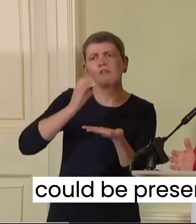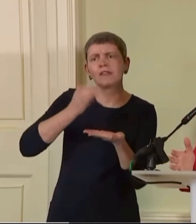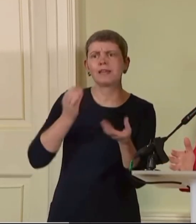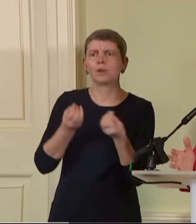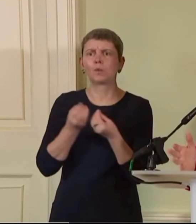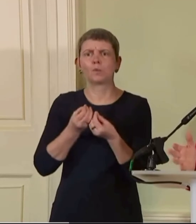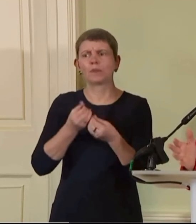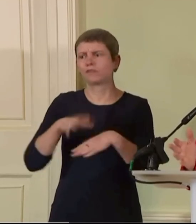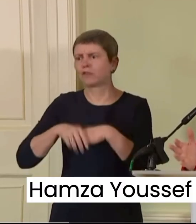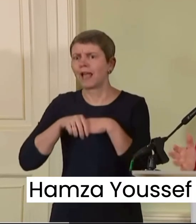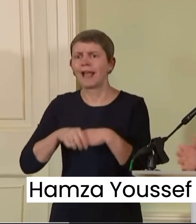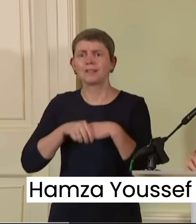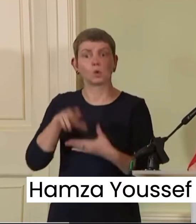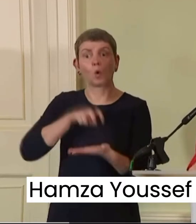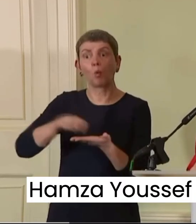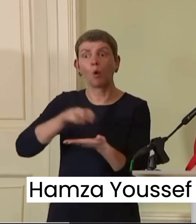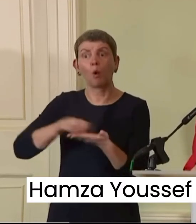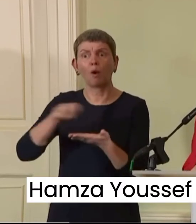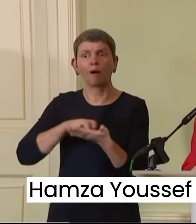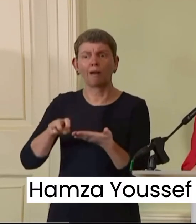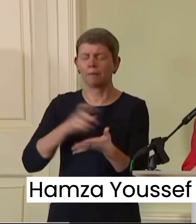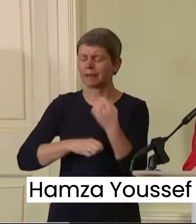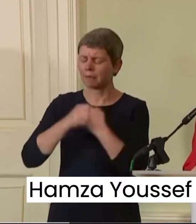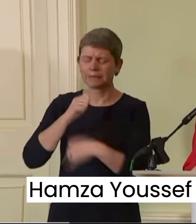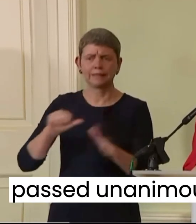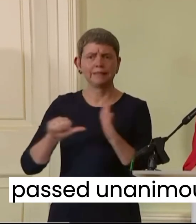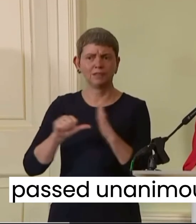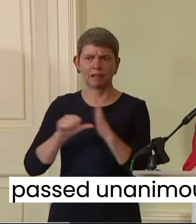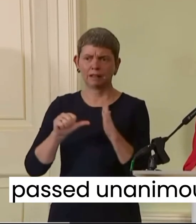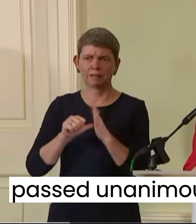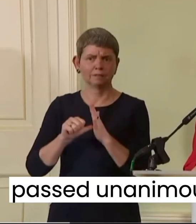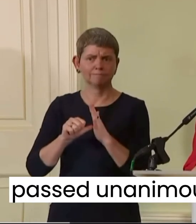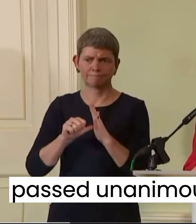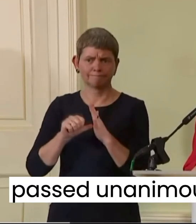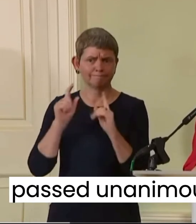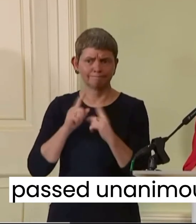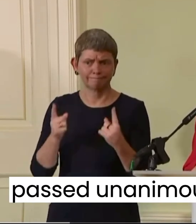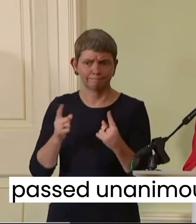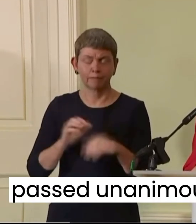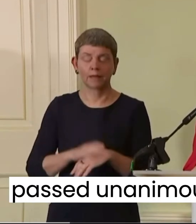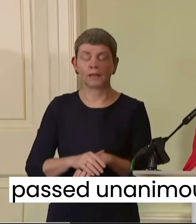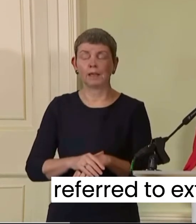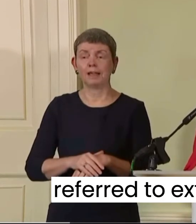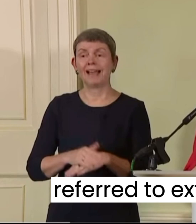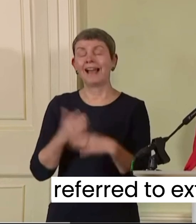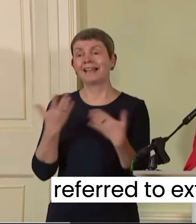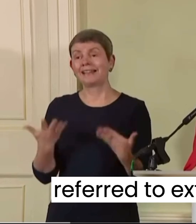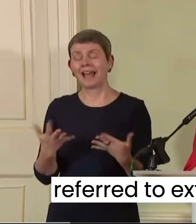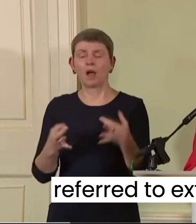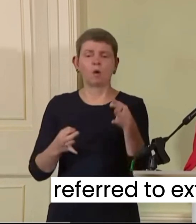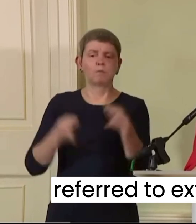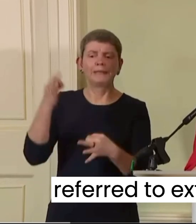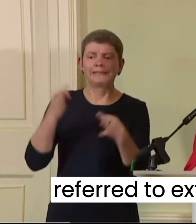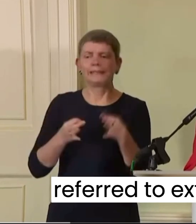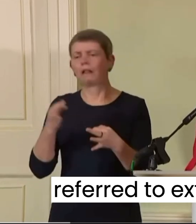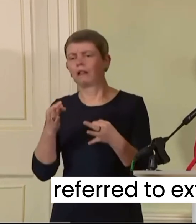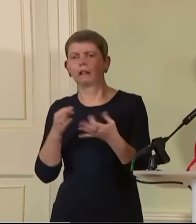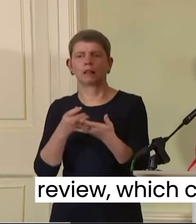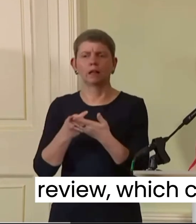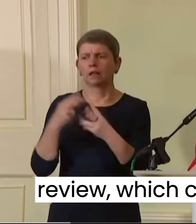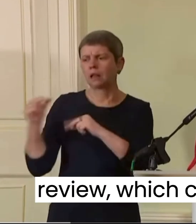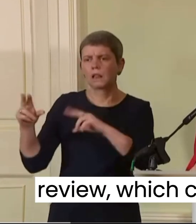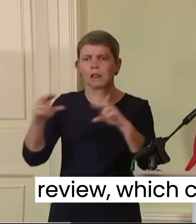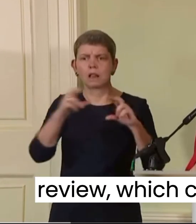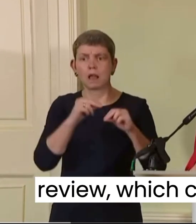of law. Hamza Yousaf later said a resolution passed unanimously at the NEC meeting referred to external input into